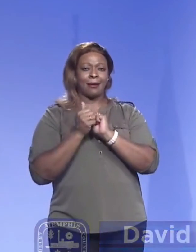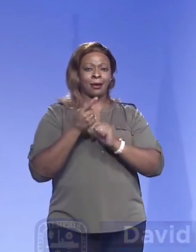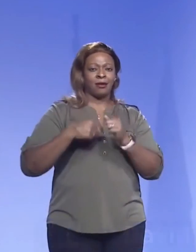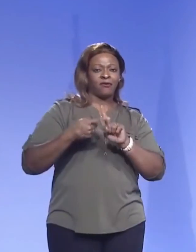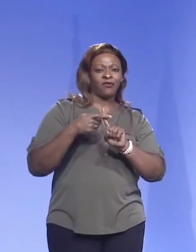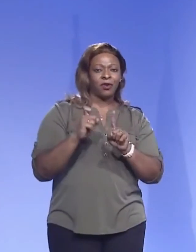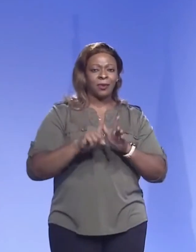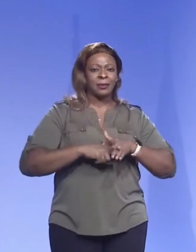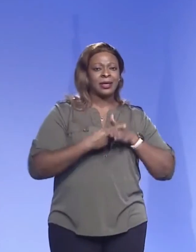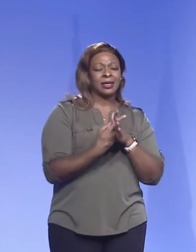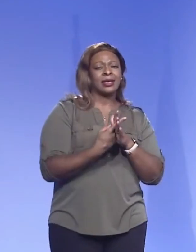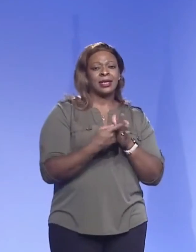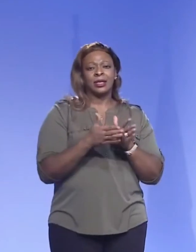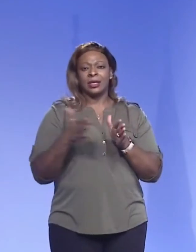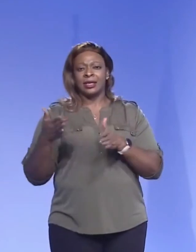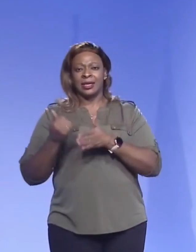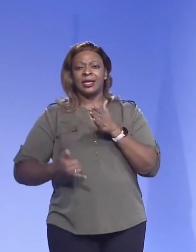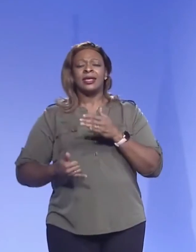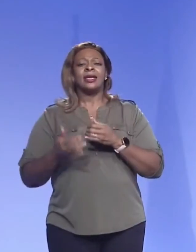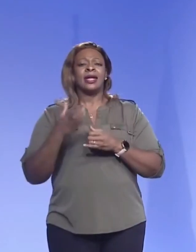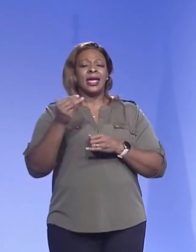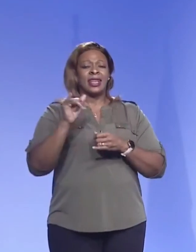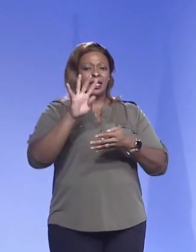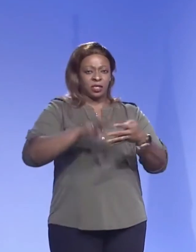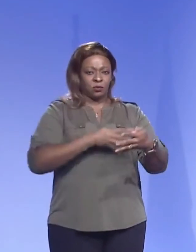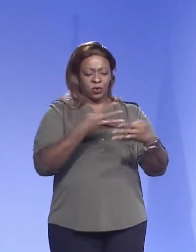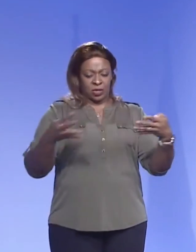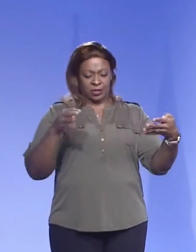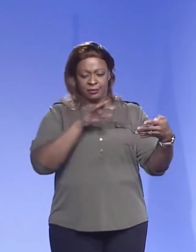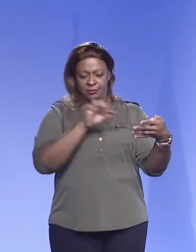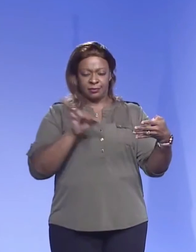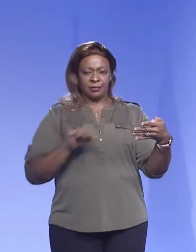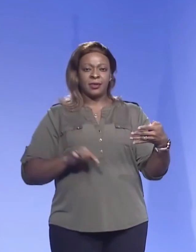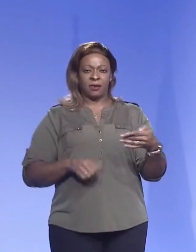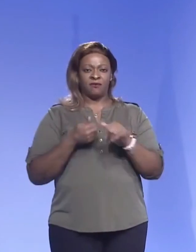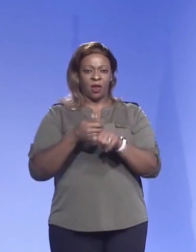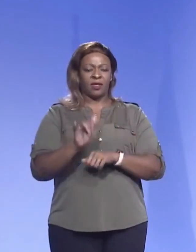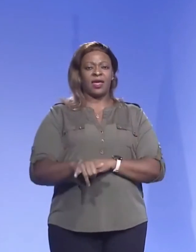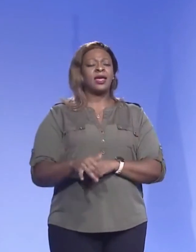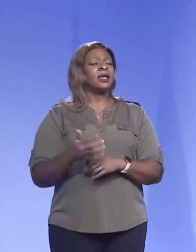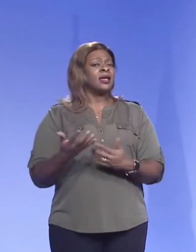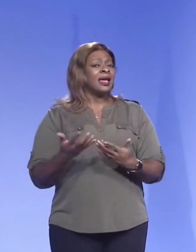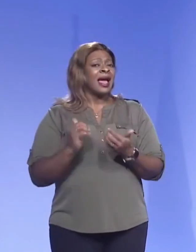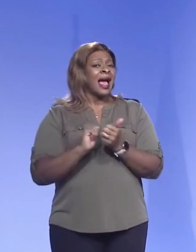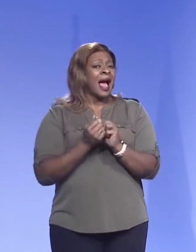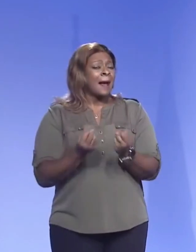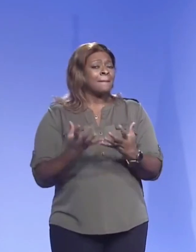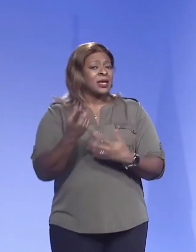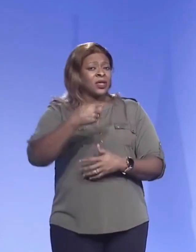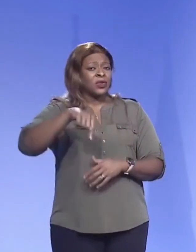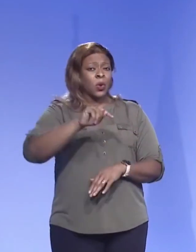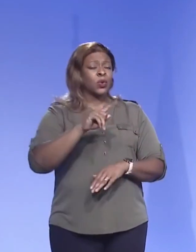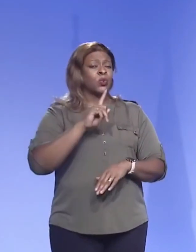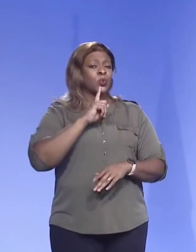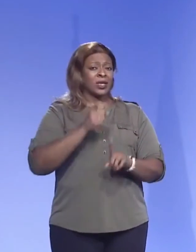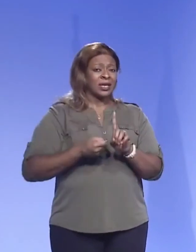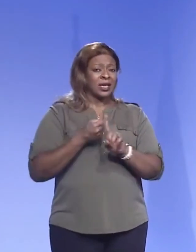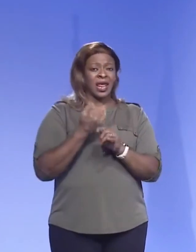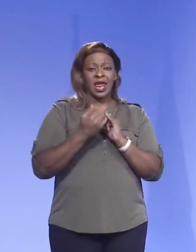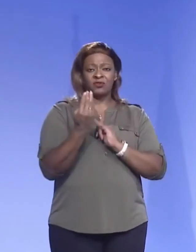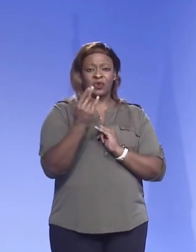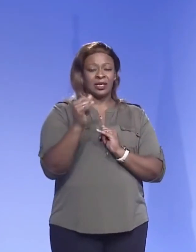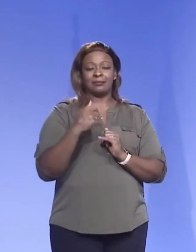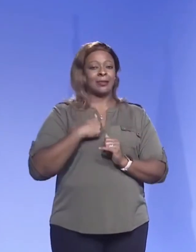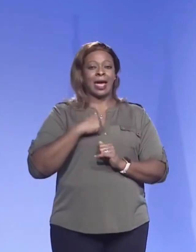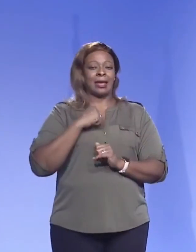between cases in the spreadsheet. But in terms of how many of those were diagnosed in the last 14 days, I don't have that number